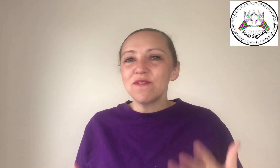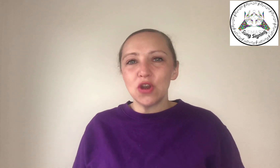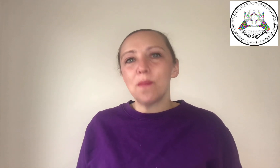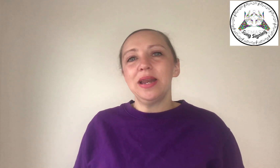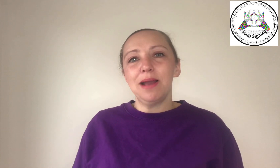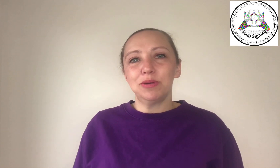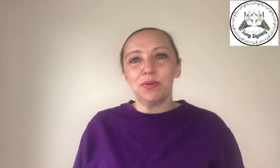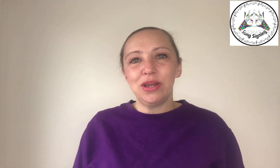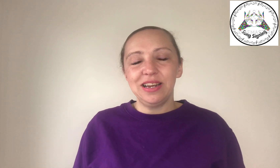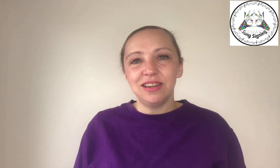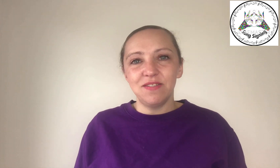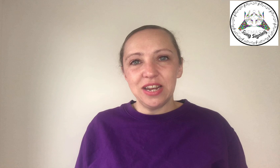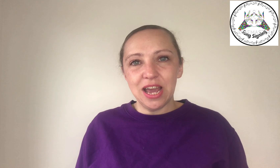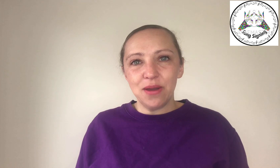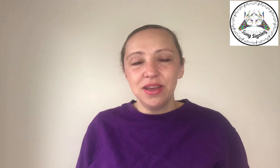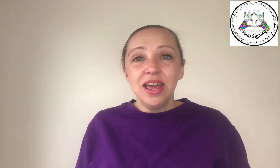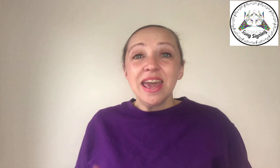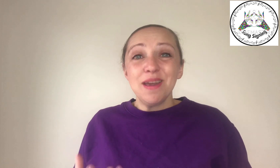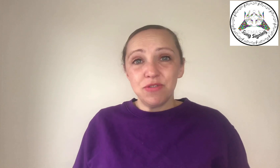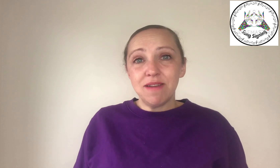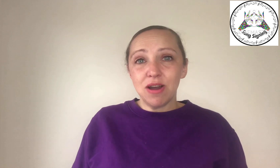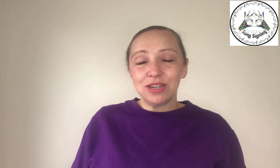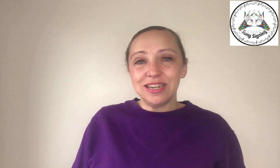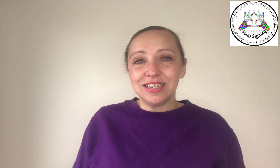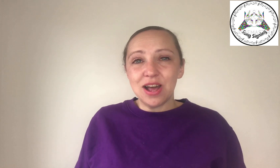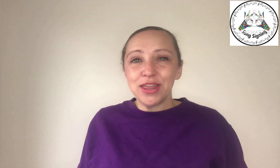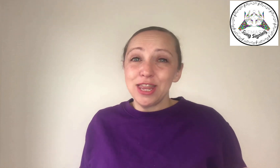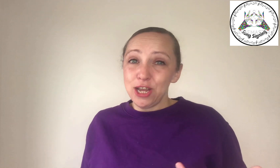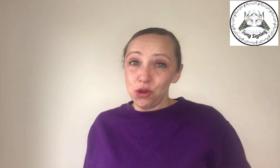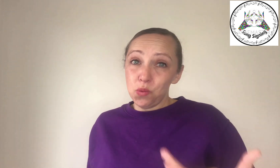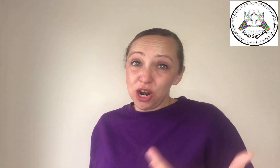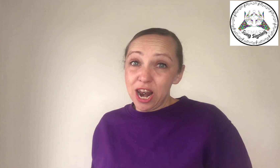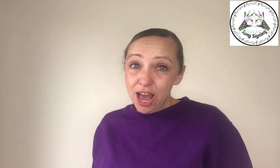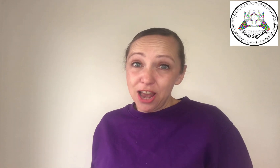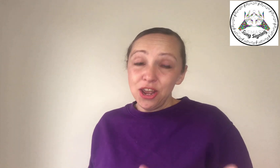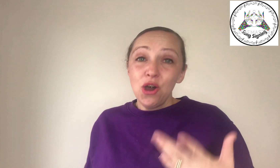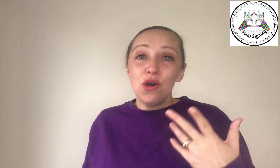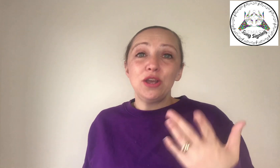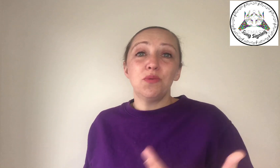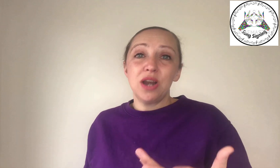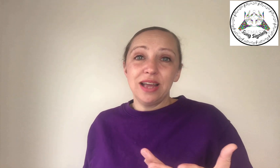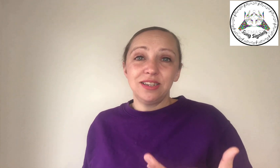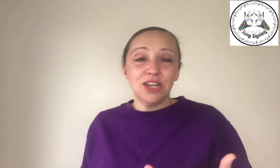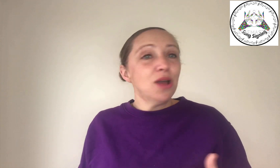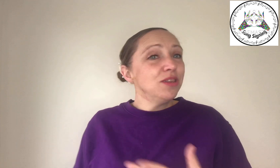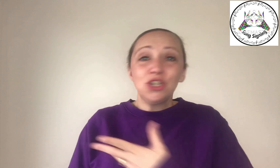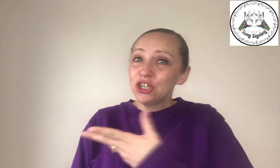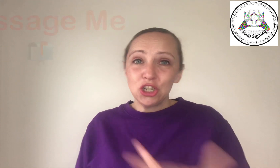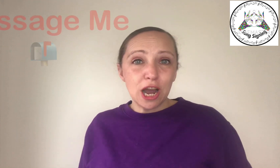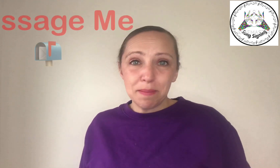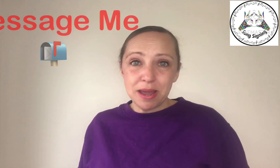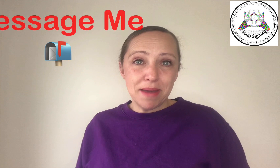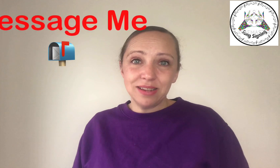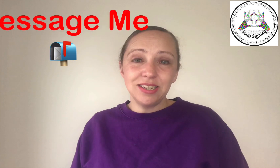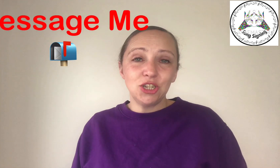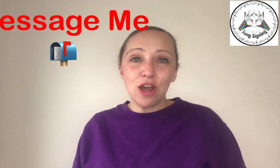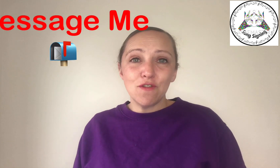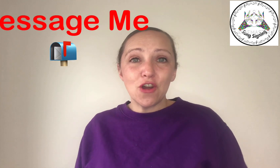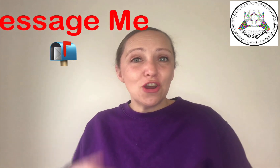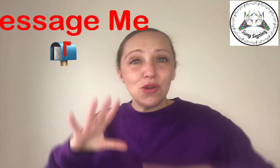not been able to put into the video. If there are dinners out there that you wanna learn or you would like to know, just chuck me a message over on all